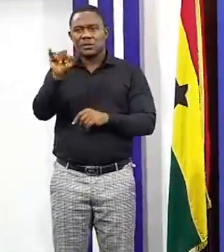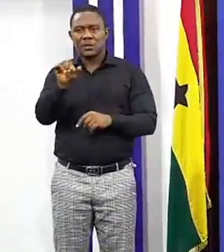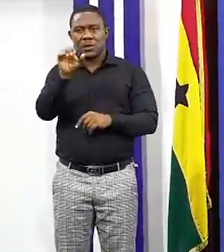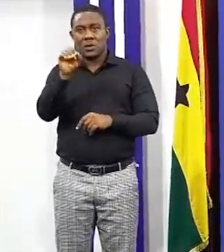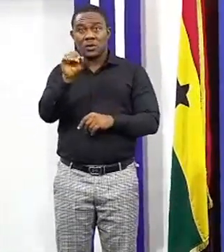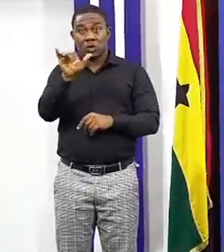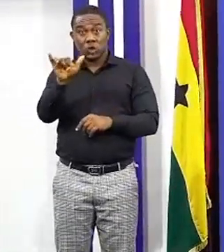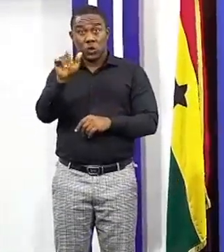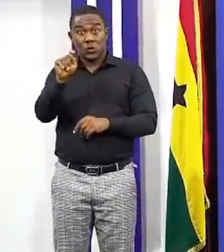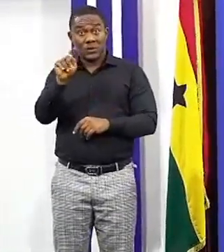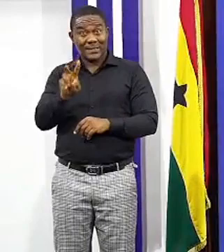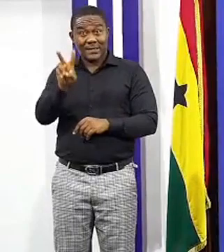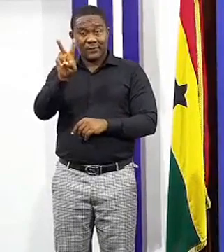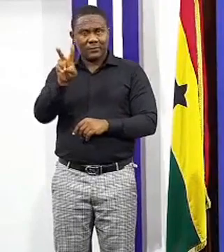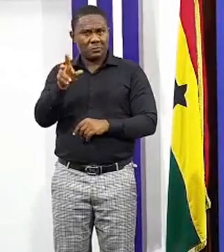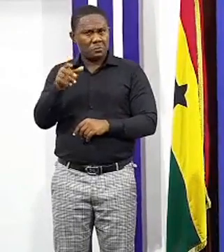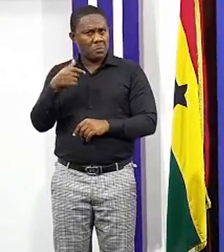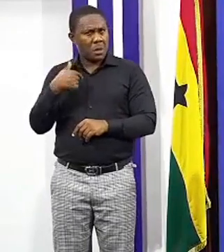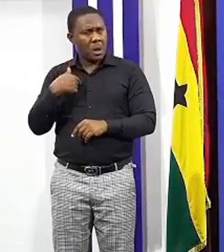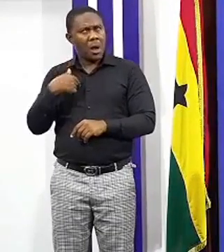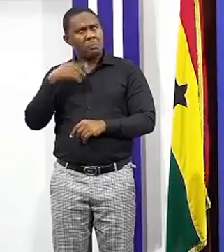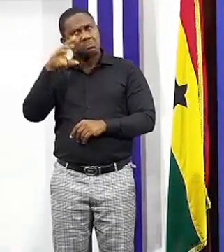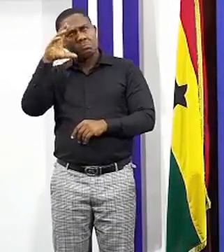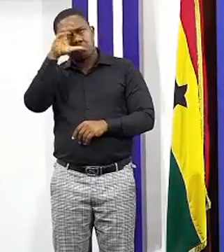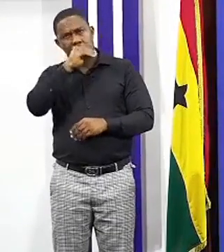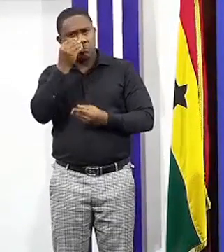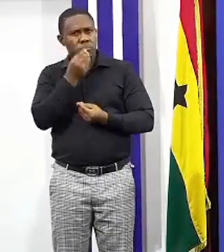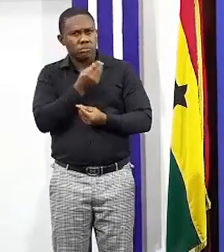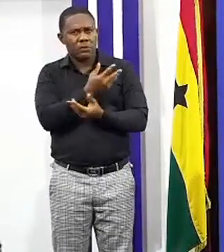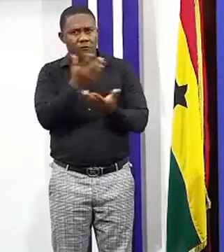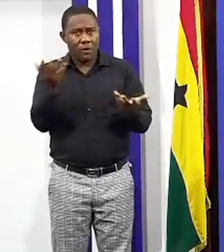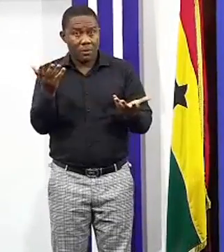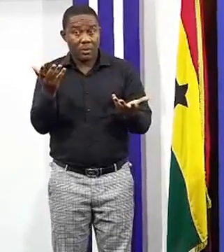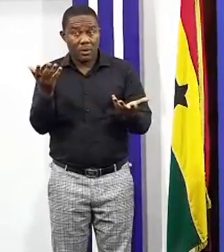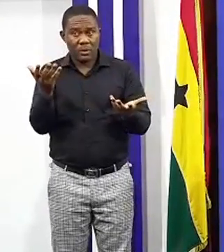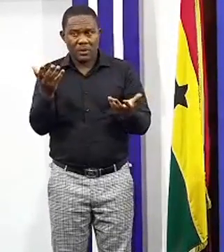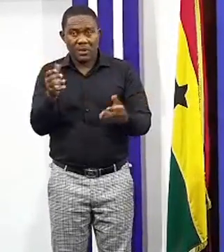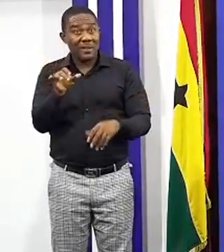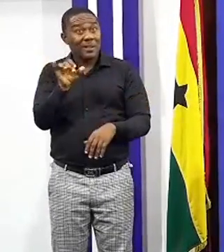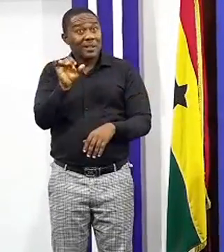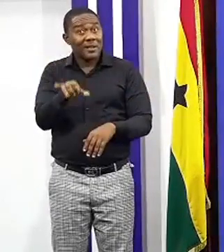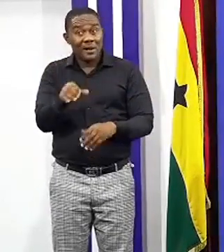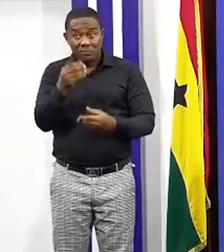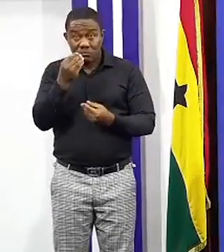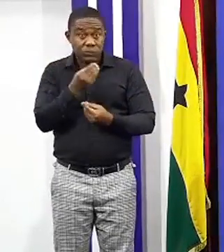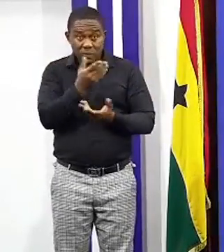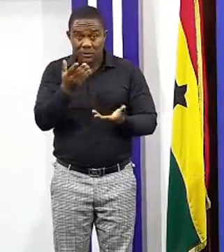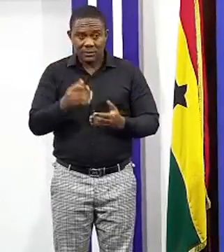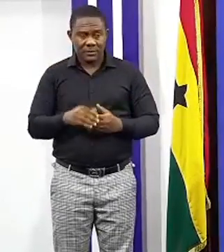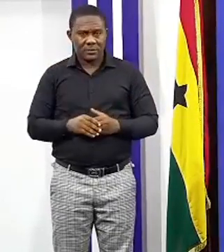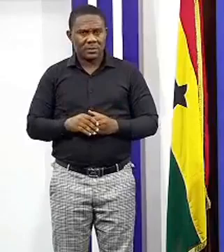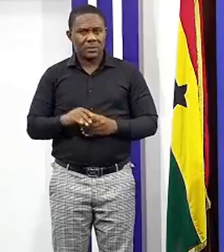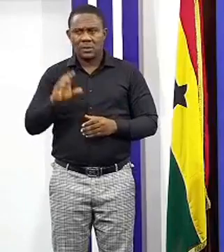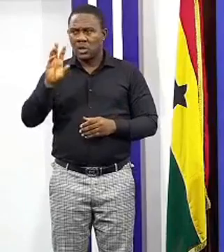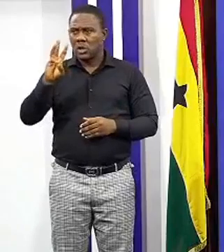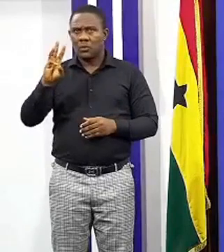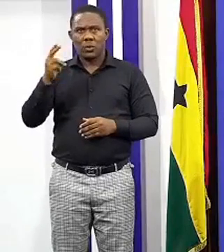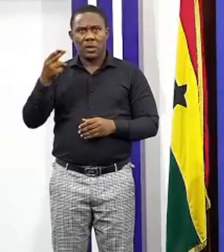TV, and I gave a hypothesis, which is a hypothesis that WHO put